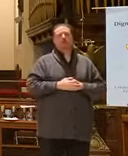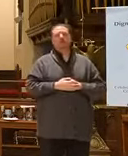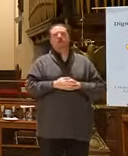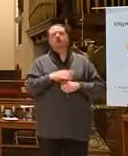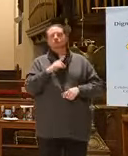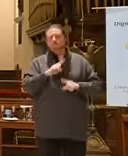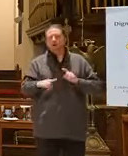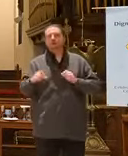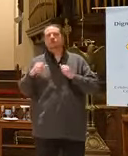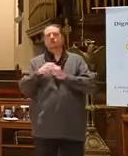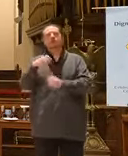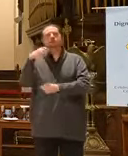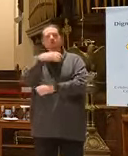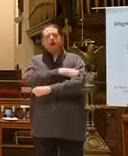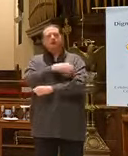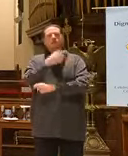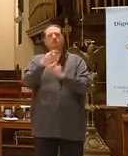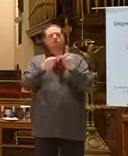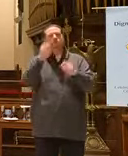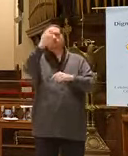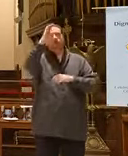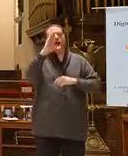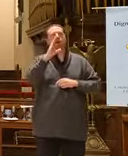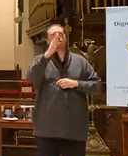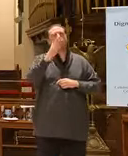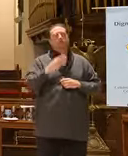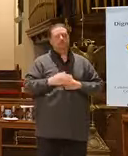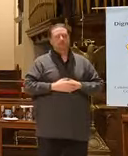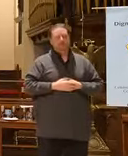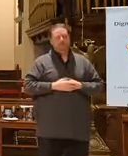but on the power of God.